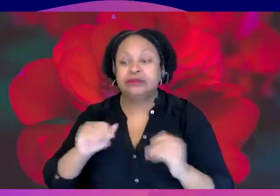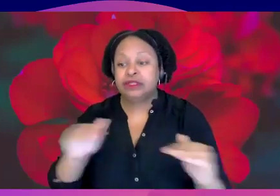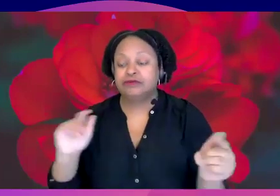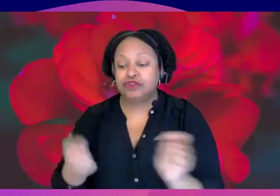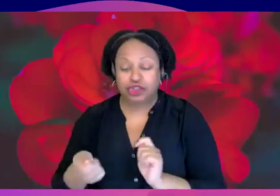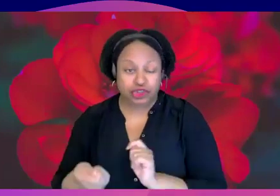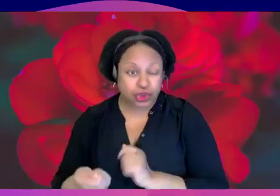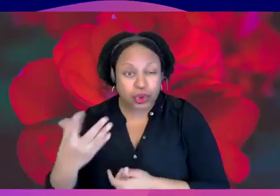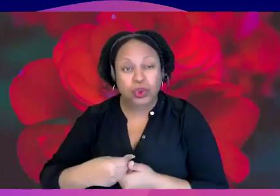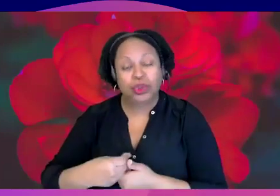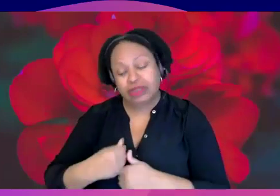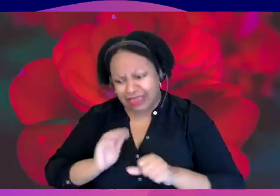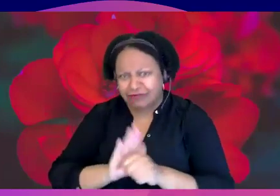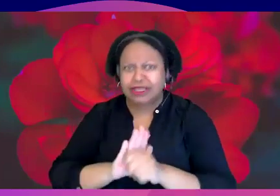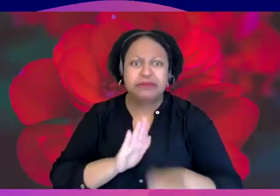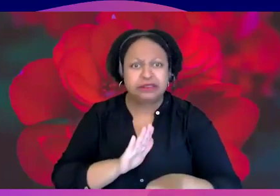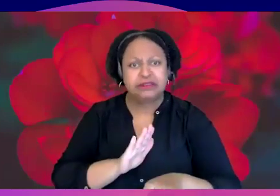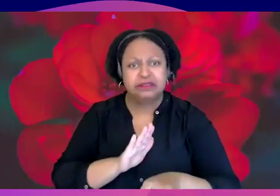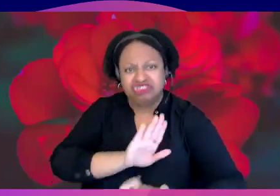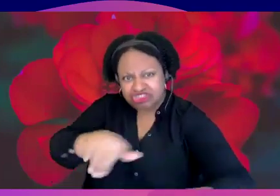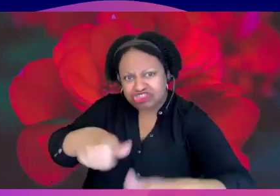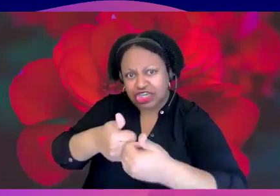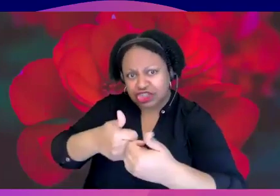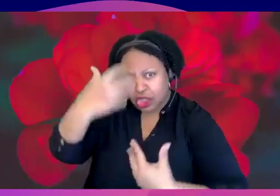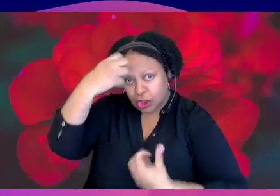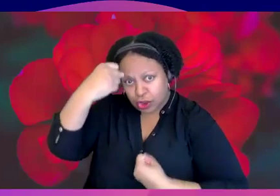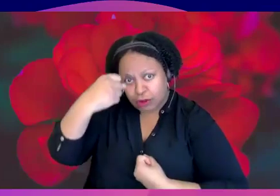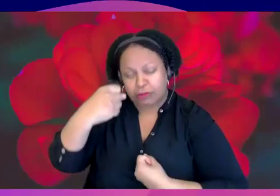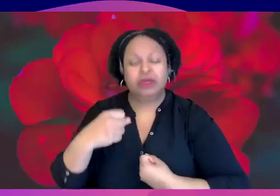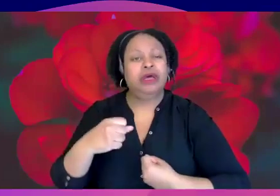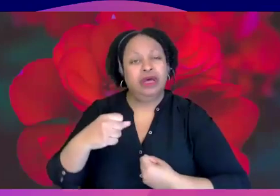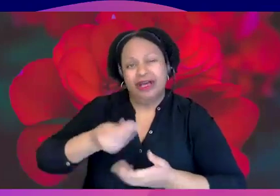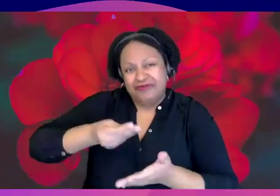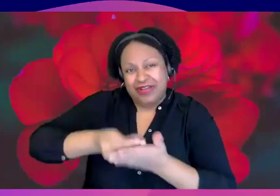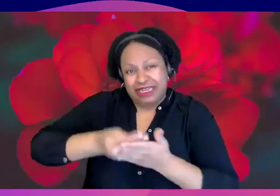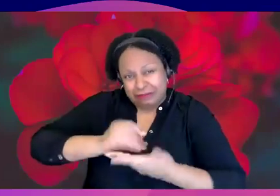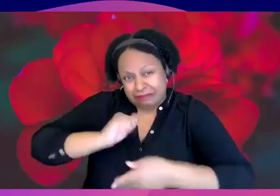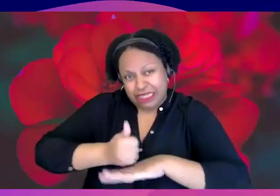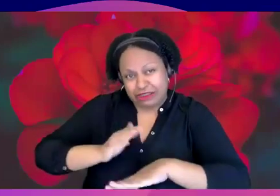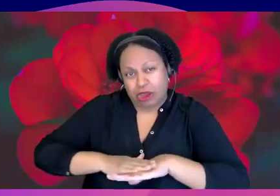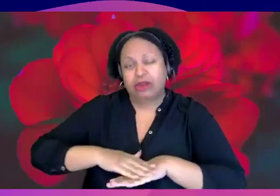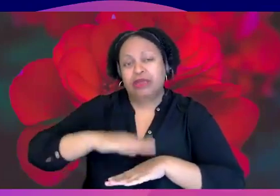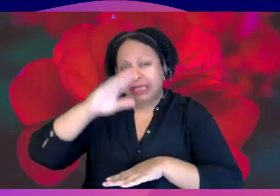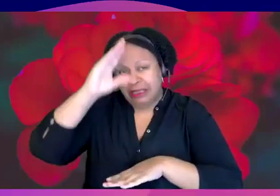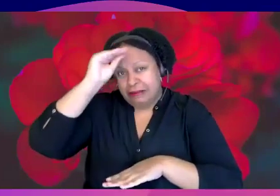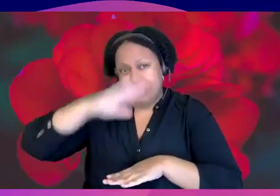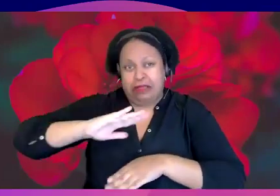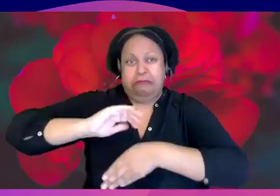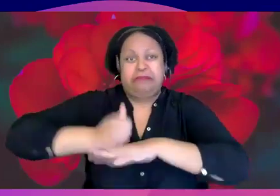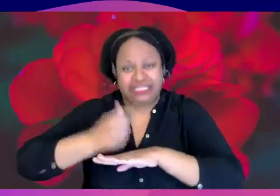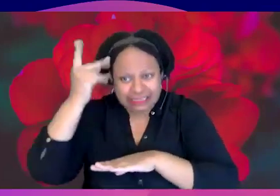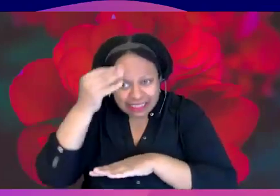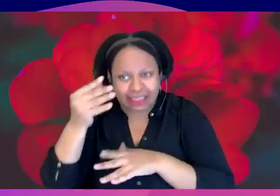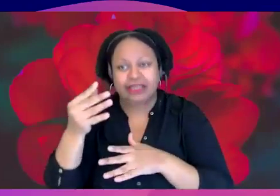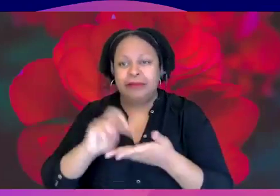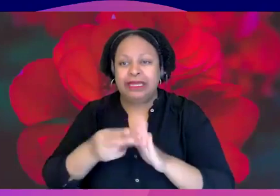This includes, of course, advocating and challenging colonial heterosexist funding practices that keep our sector and our movements